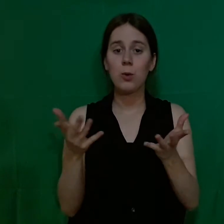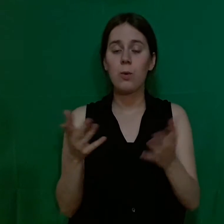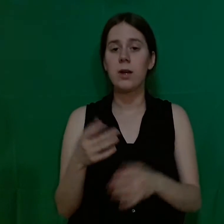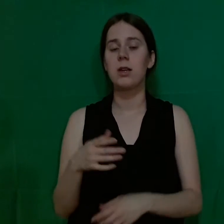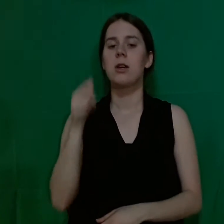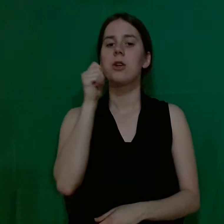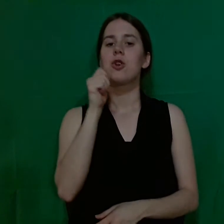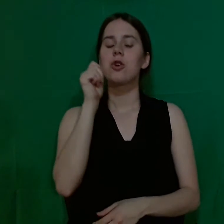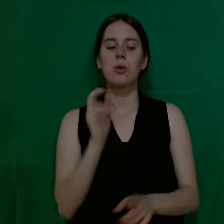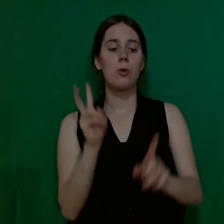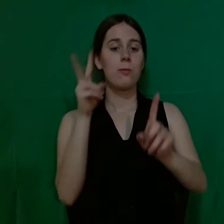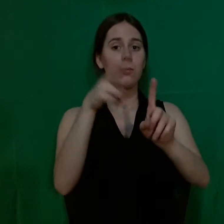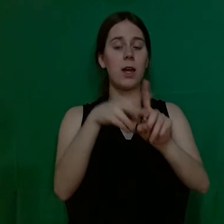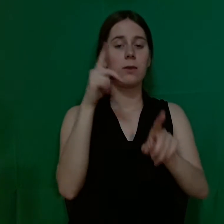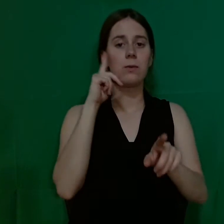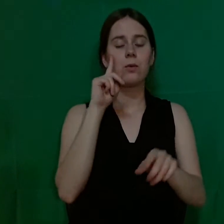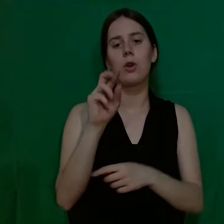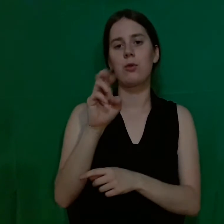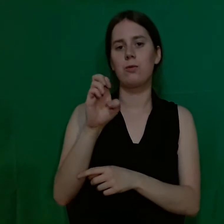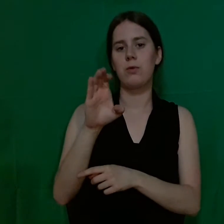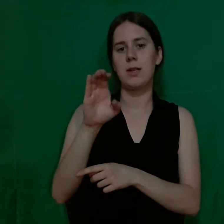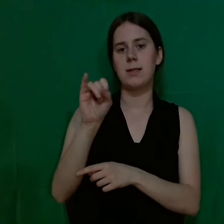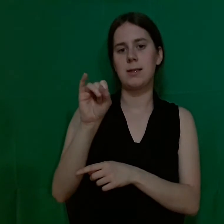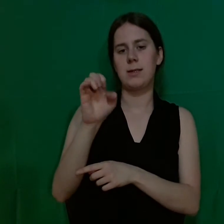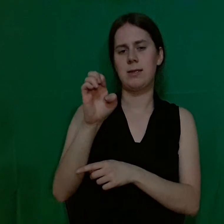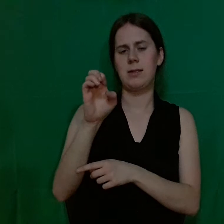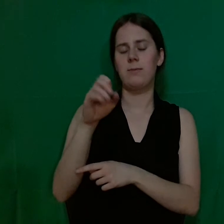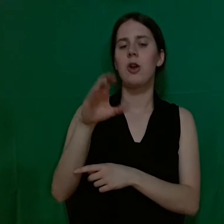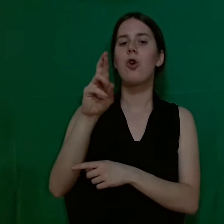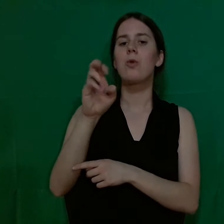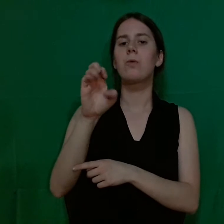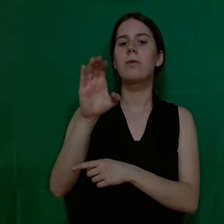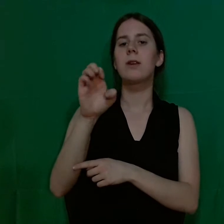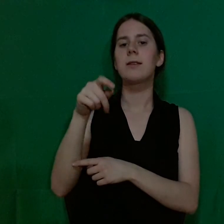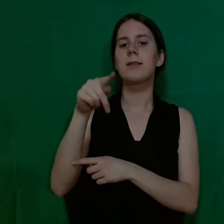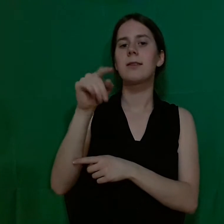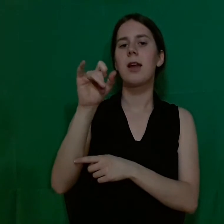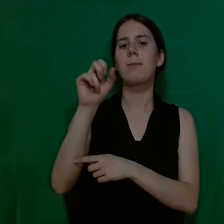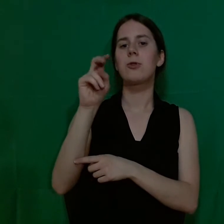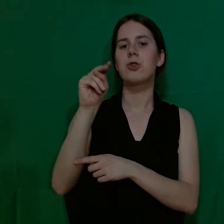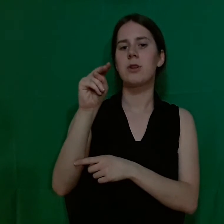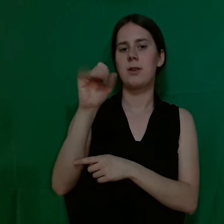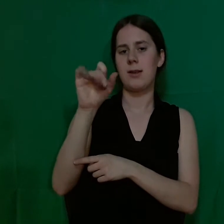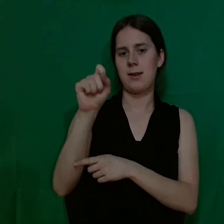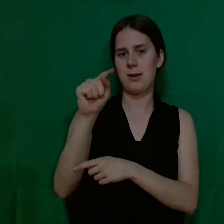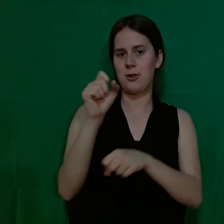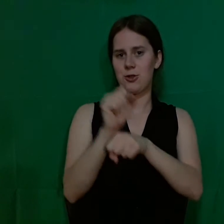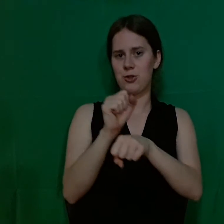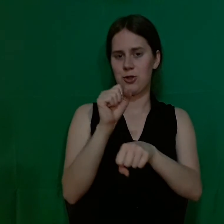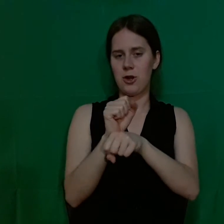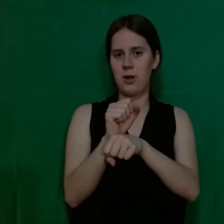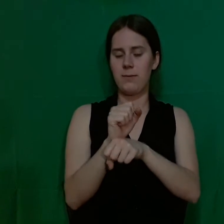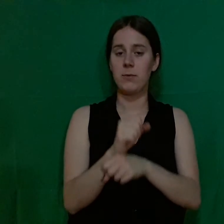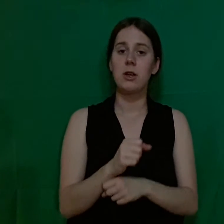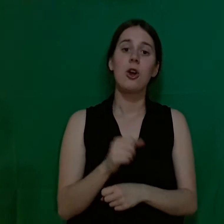designer's office, and in that job, she wrote out her description that she actually wanted to be a purse designer. And the girl